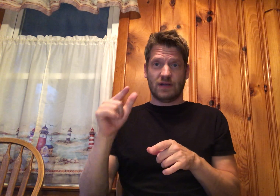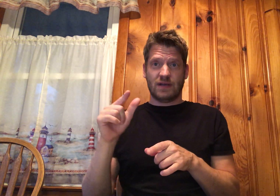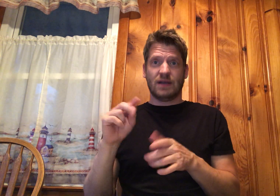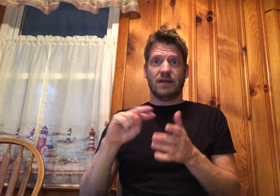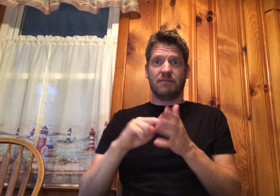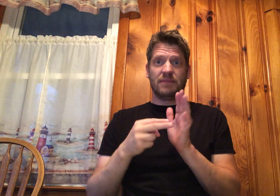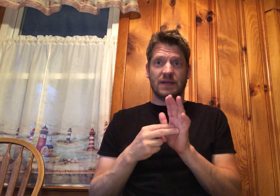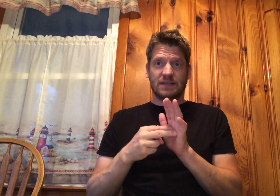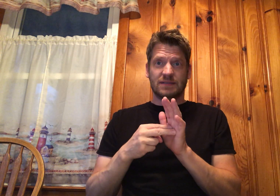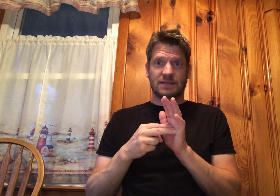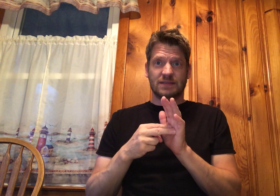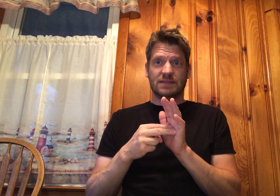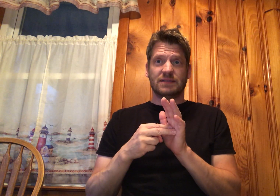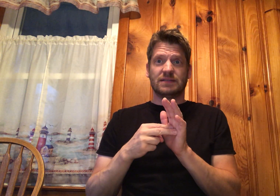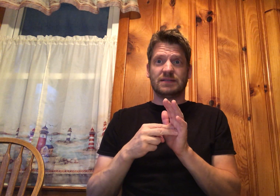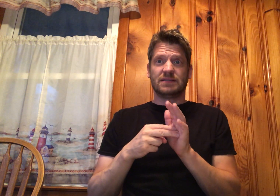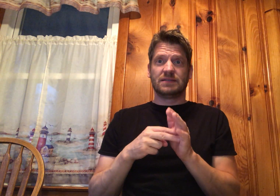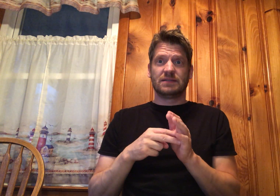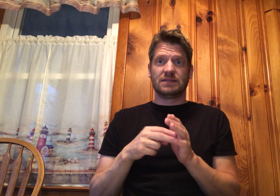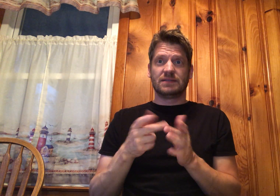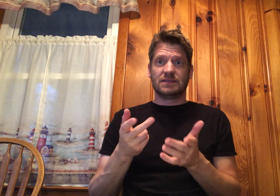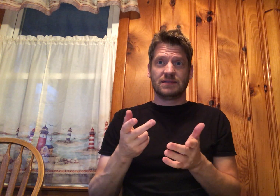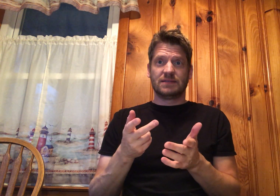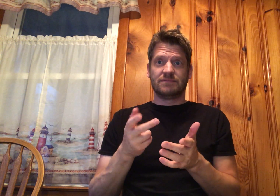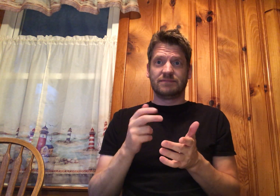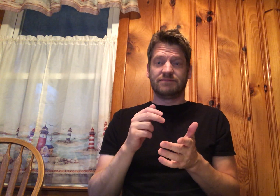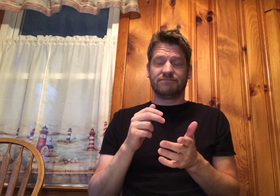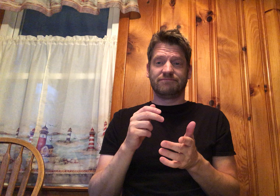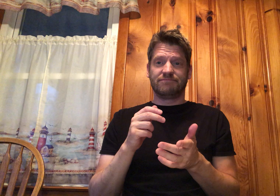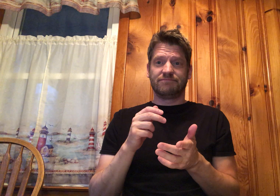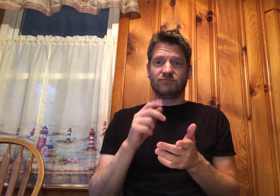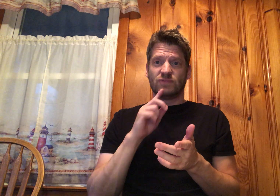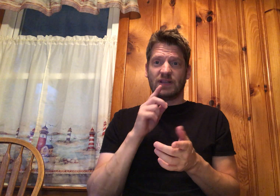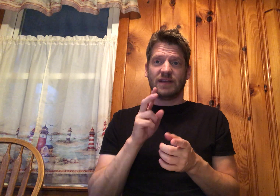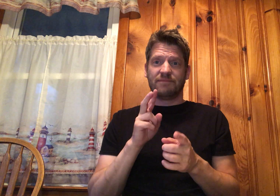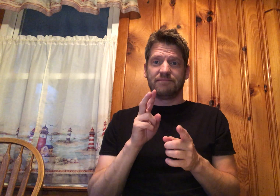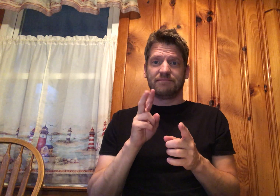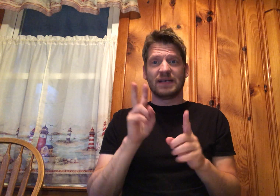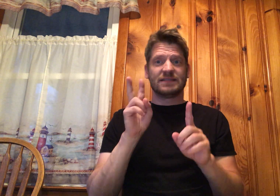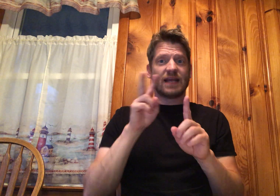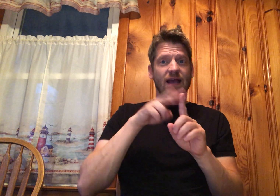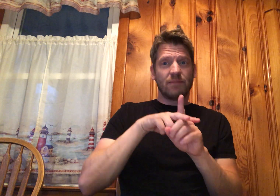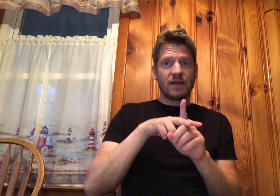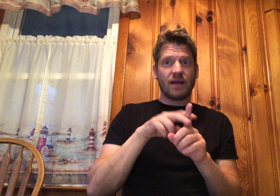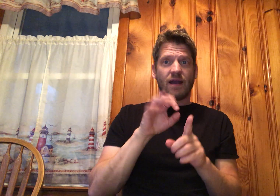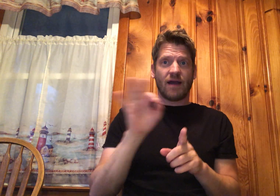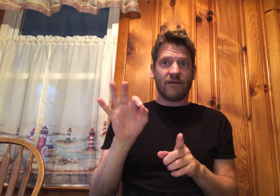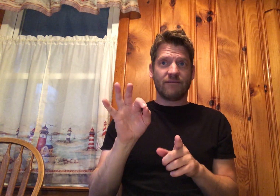Let me write that. It is application of science,